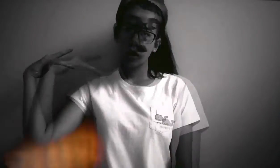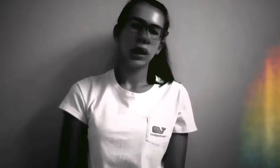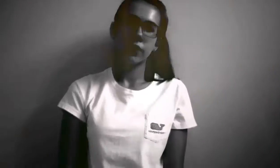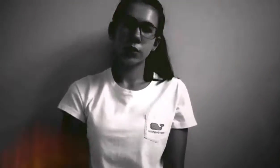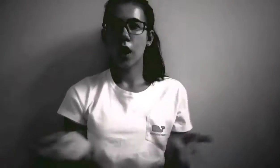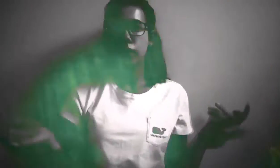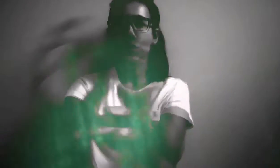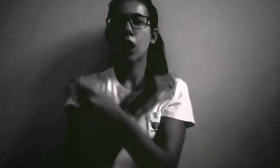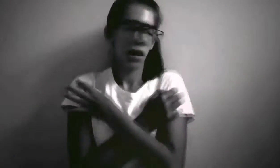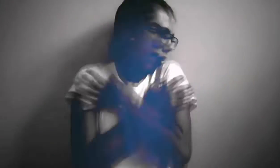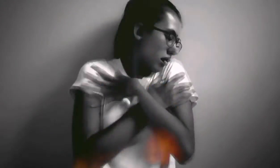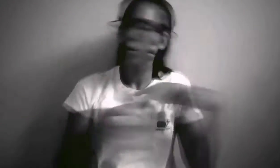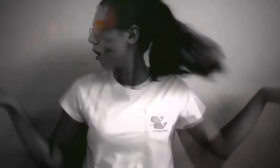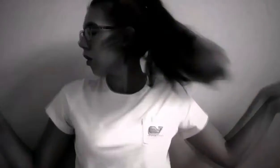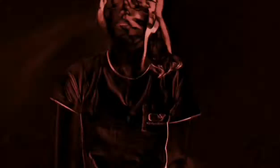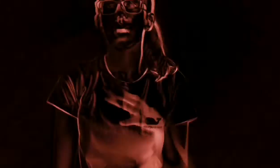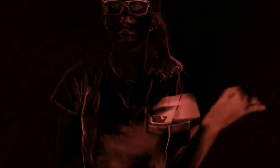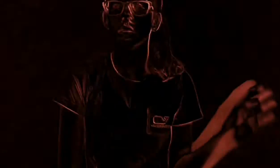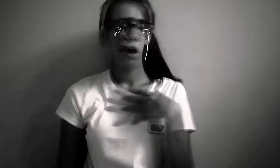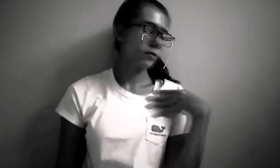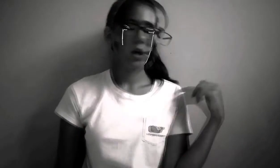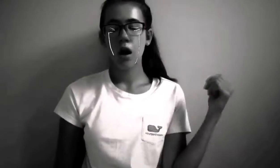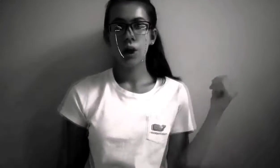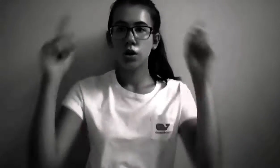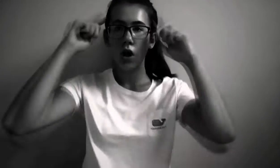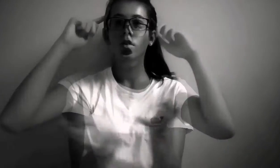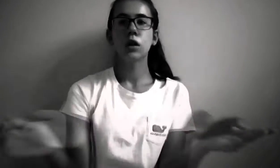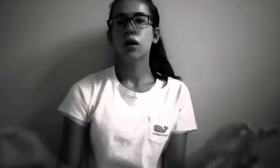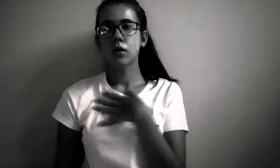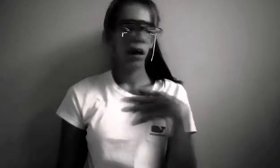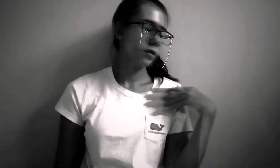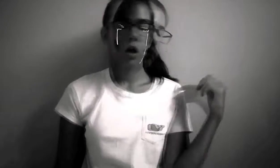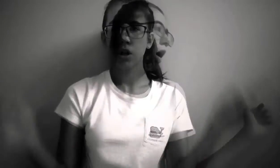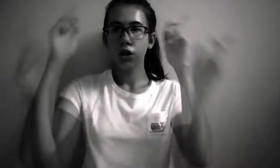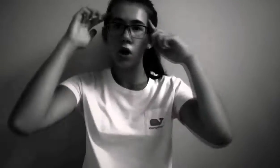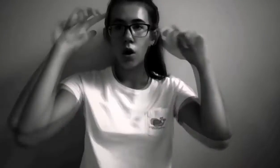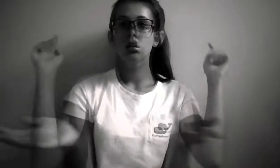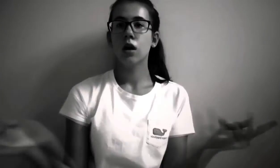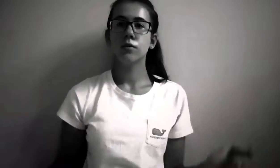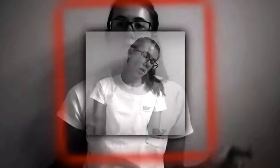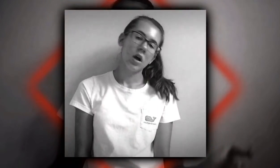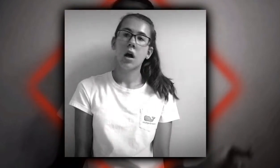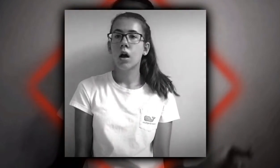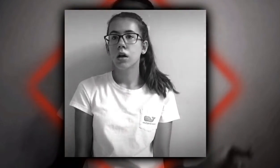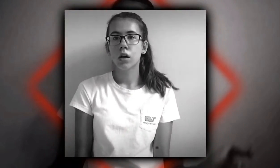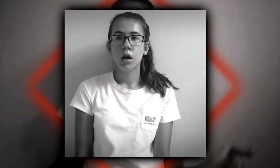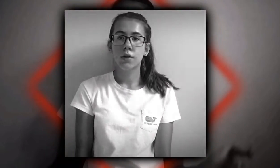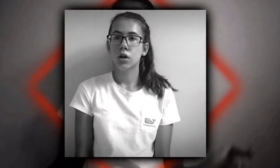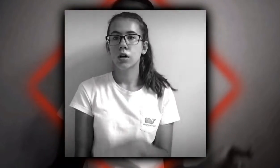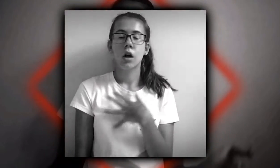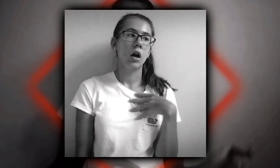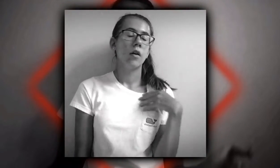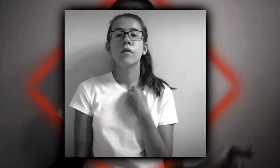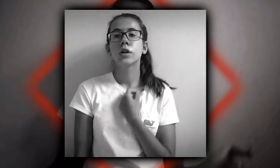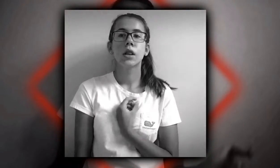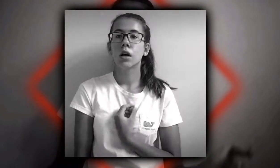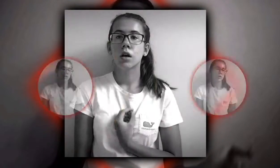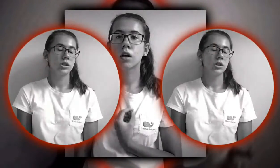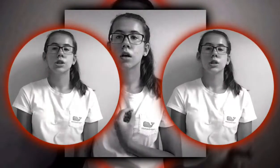suicide if you ever try to let go. I'm sad, I know, yeah, I'm sad, I know, yeah. I gave her everything. She